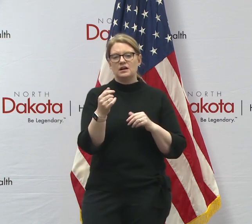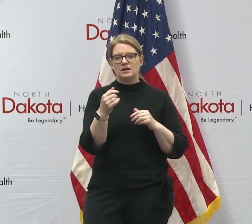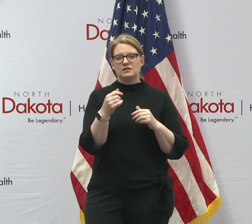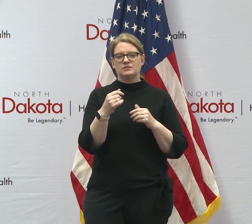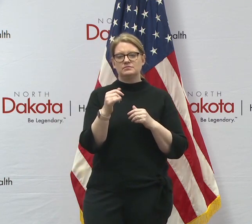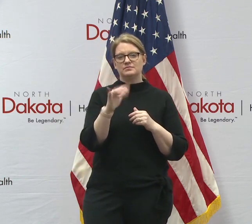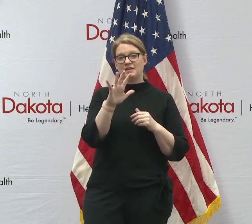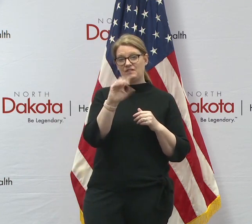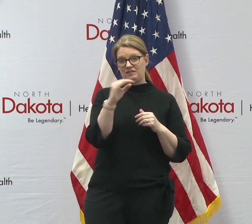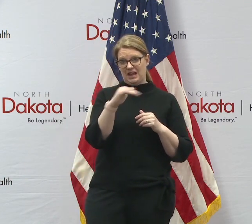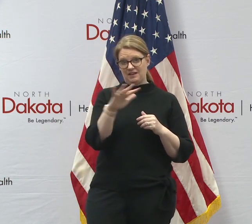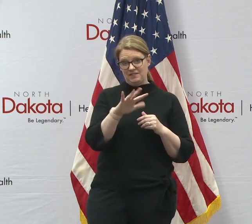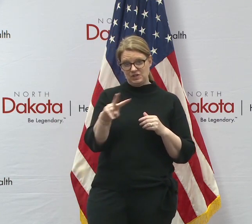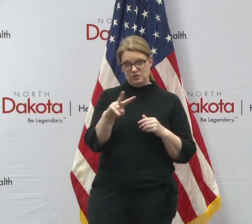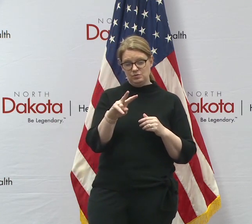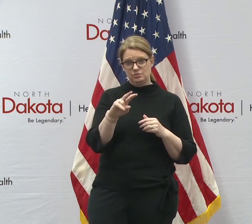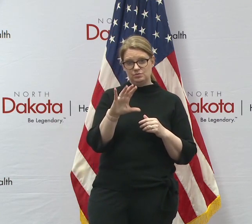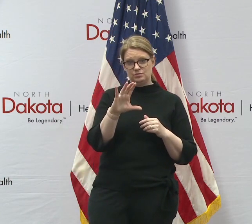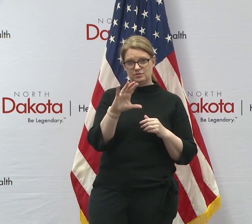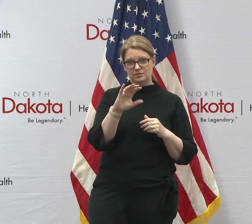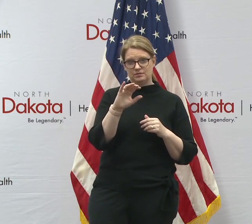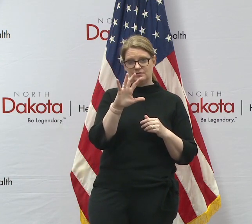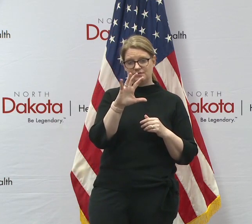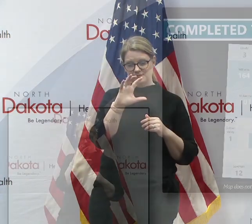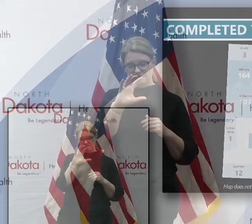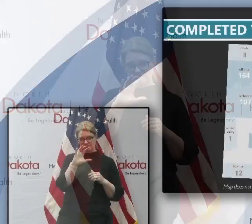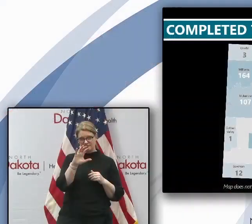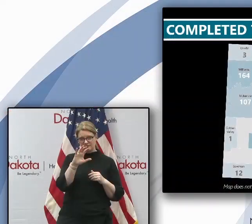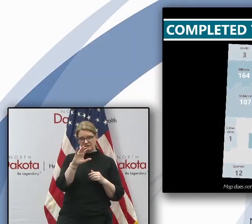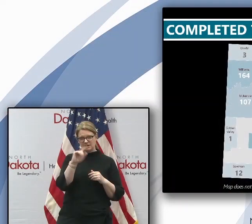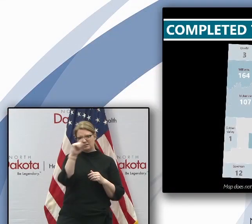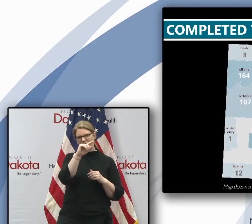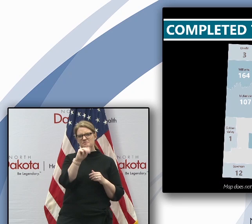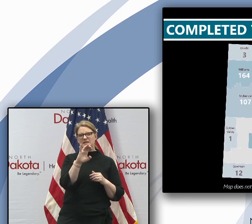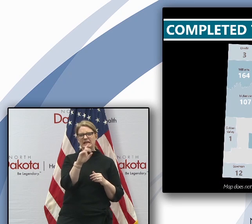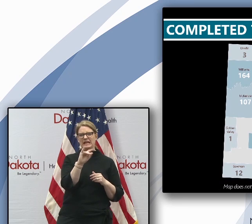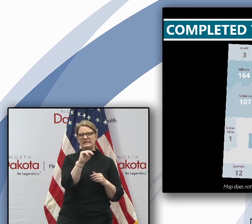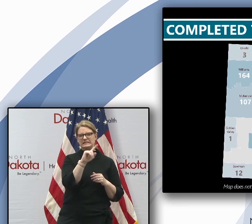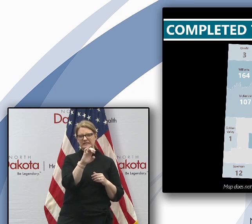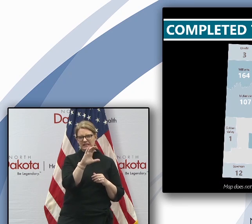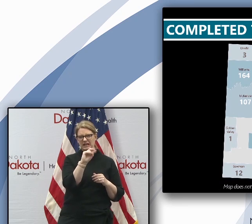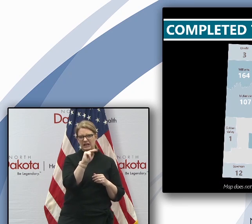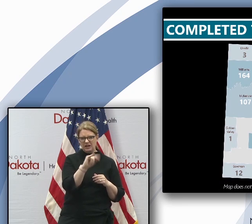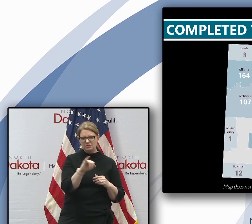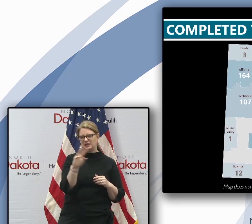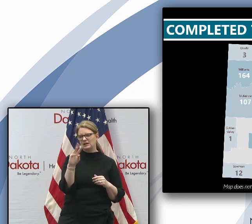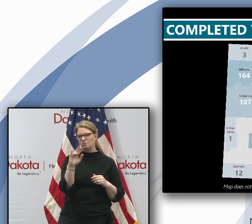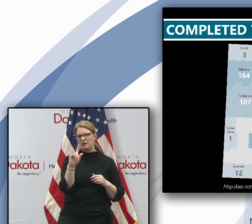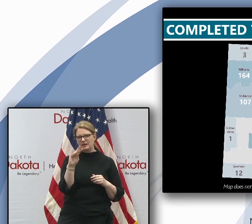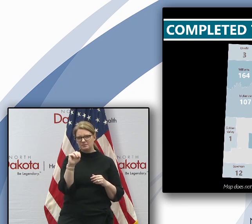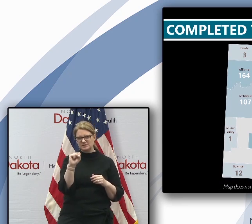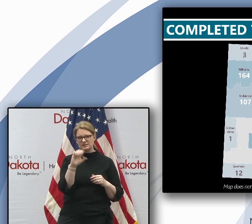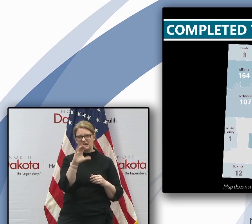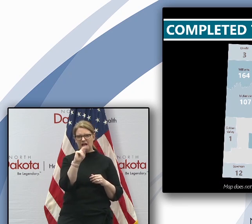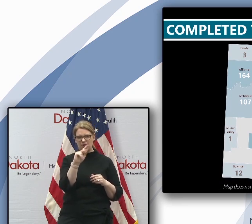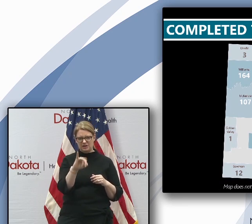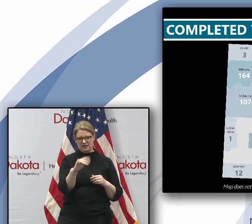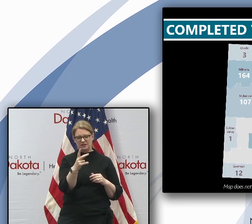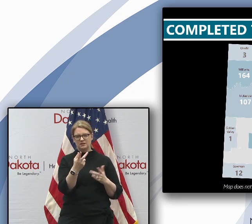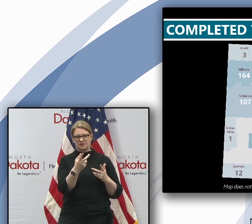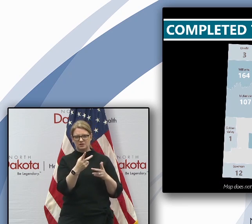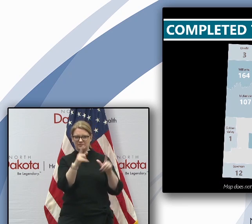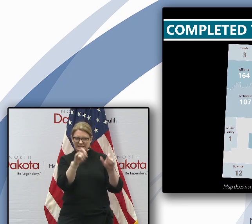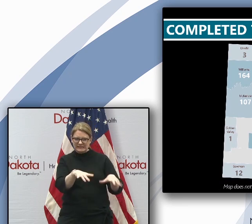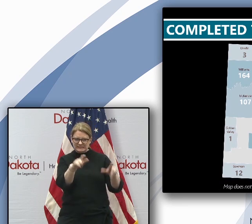counties, and we've done a lot of work up in McKenzie County and Williams County, up in that area, and we'll